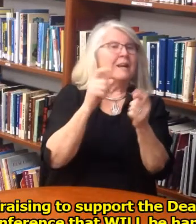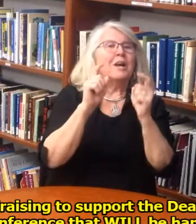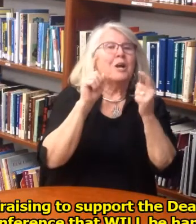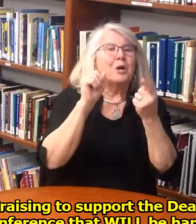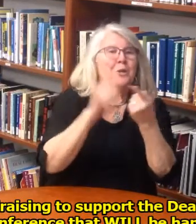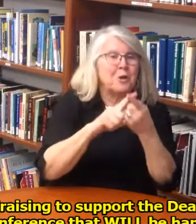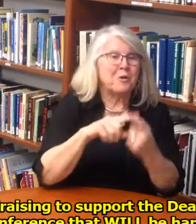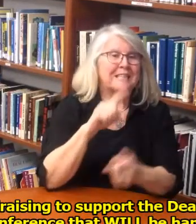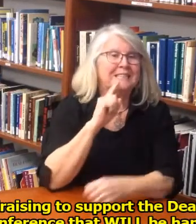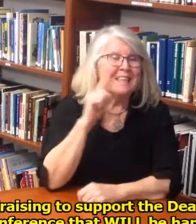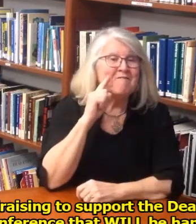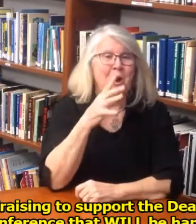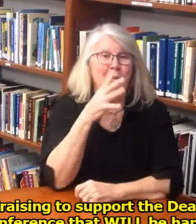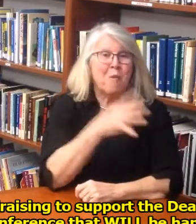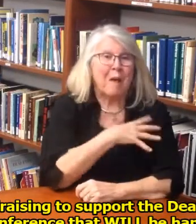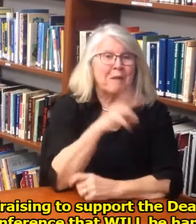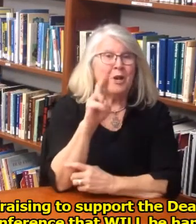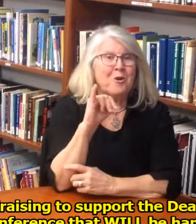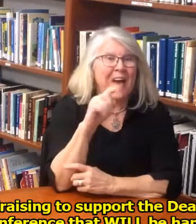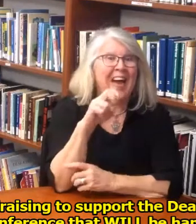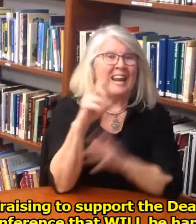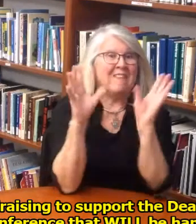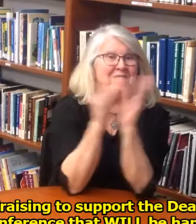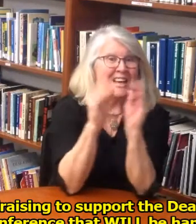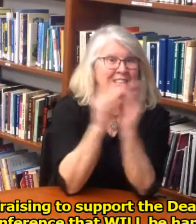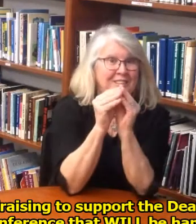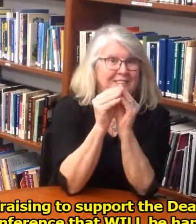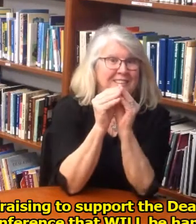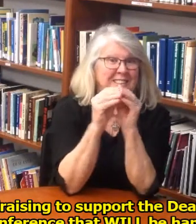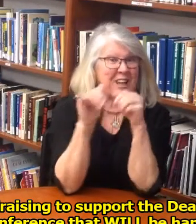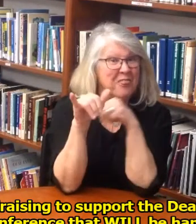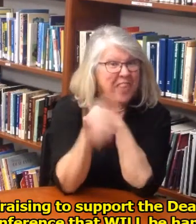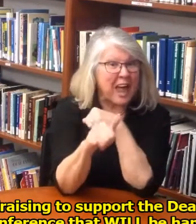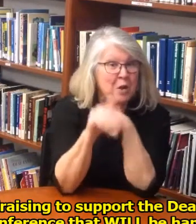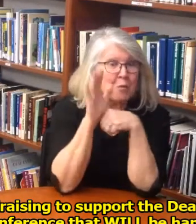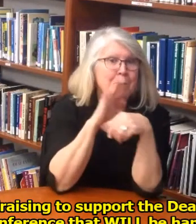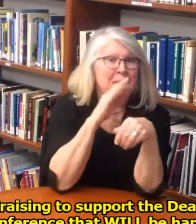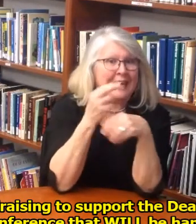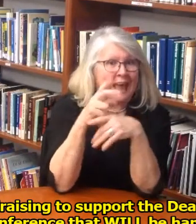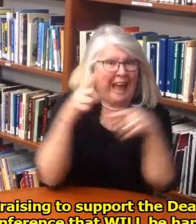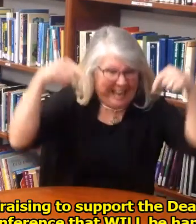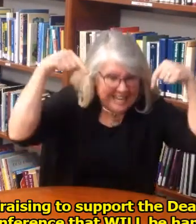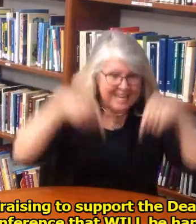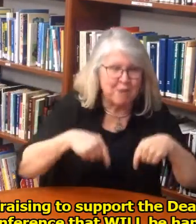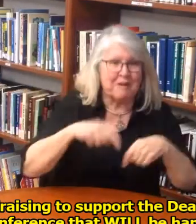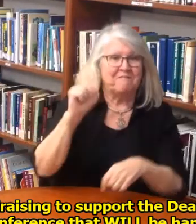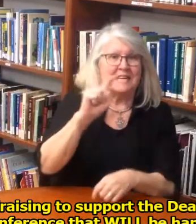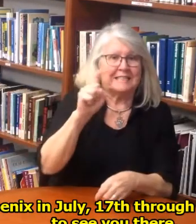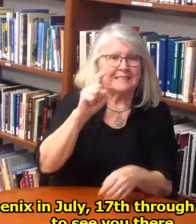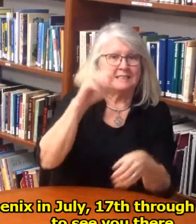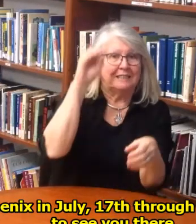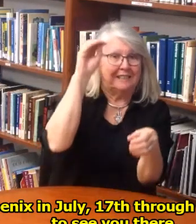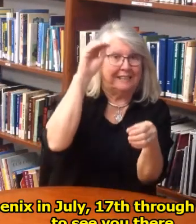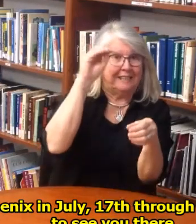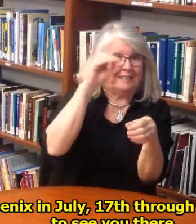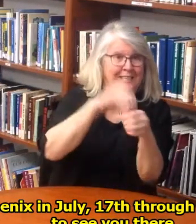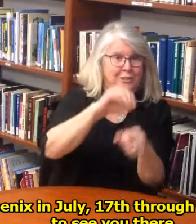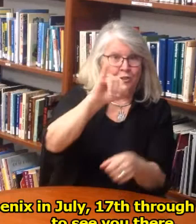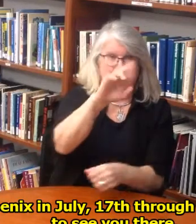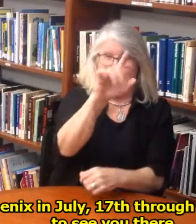on fundraising to support the Deaf Women's United Conference that will be happening this year in Phoenix